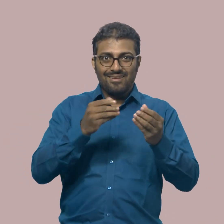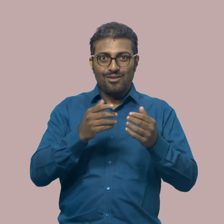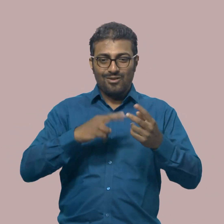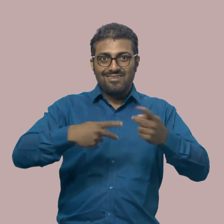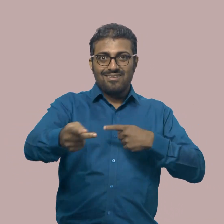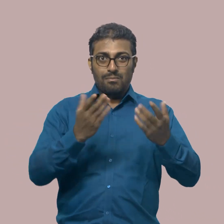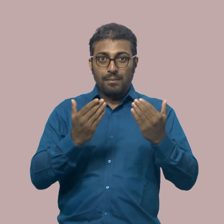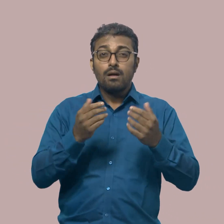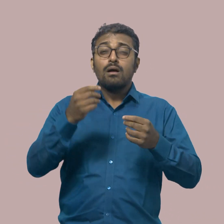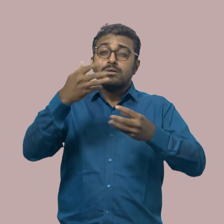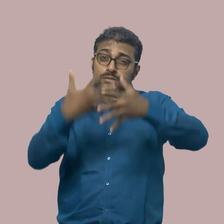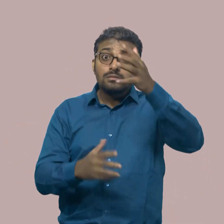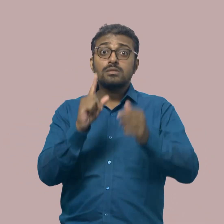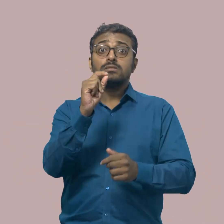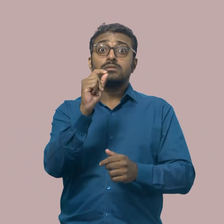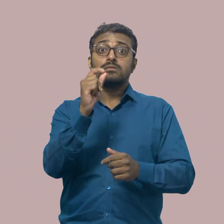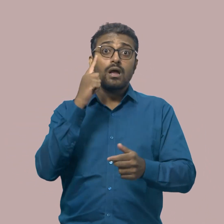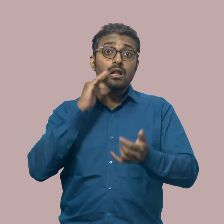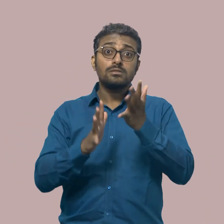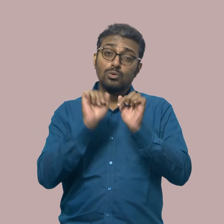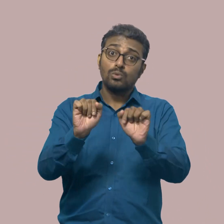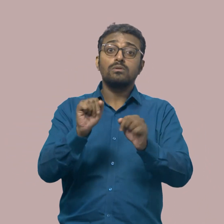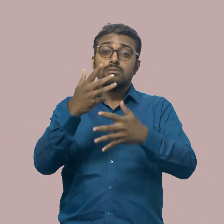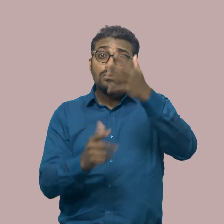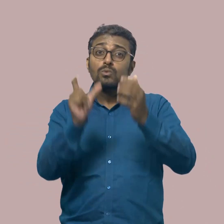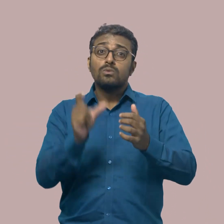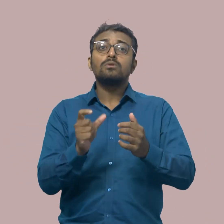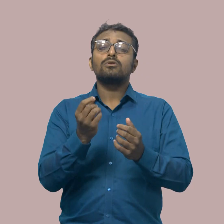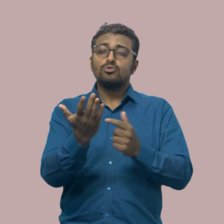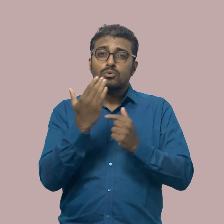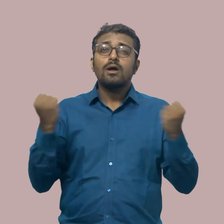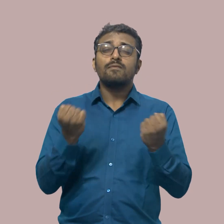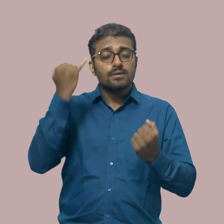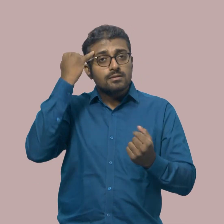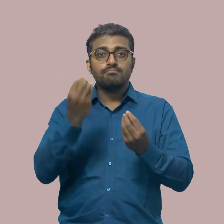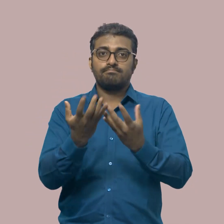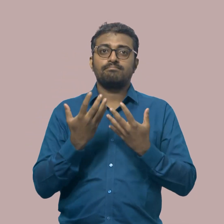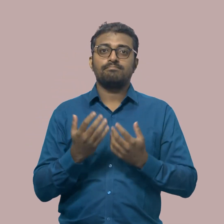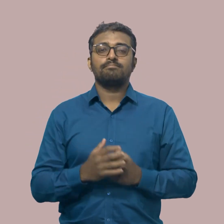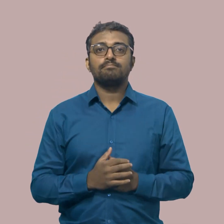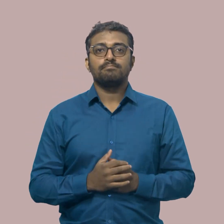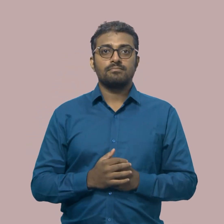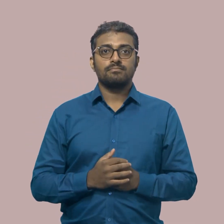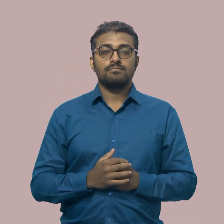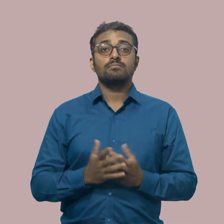Find 10 sign in Indian Sign Language which direction of movement can be changed. To show the